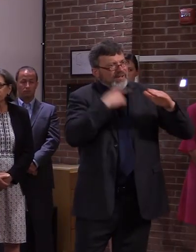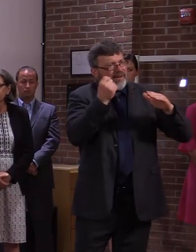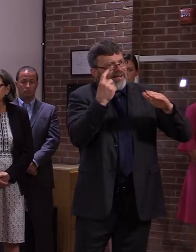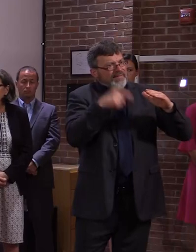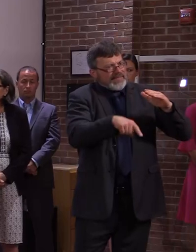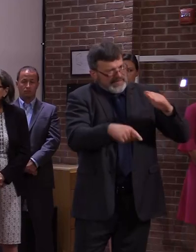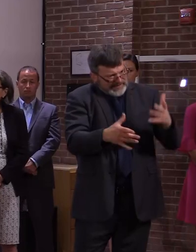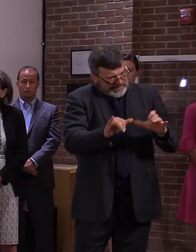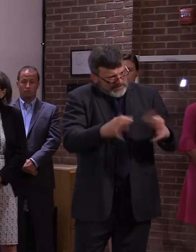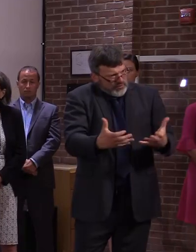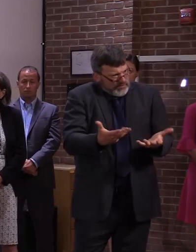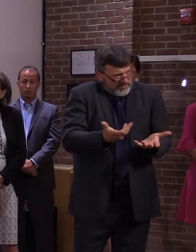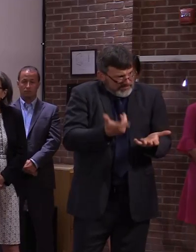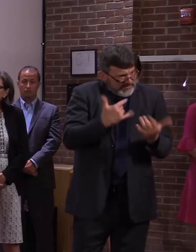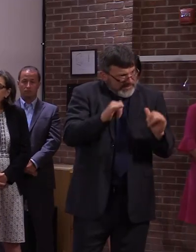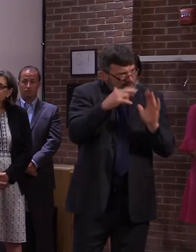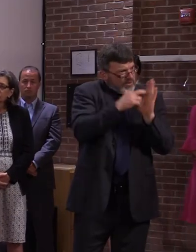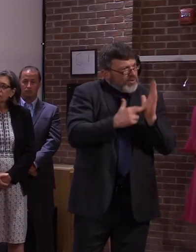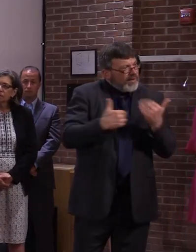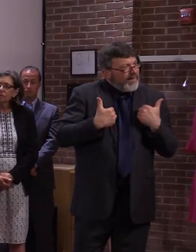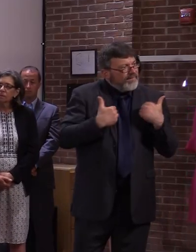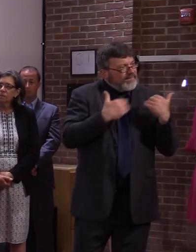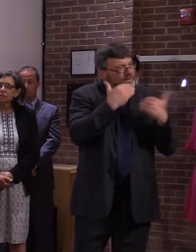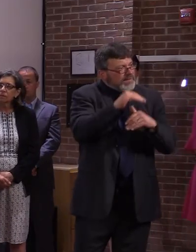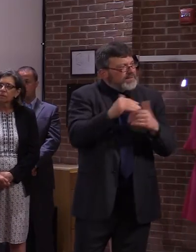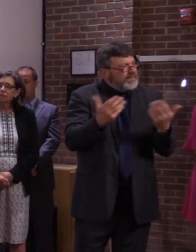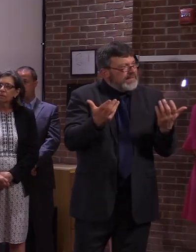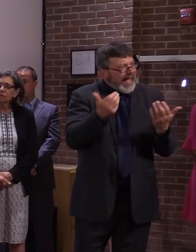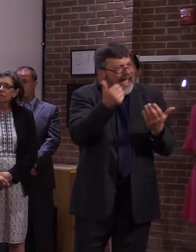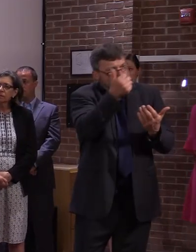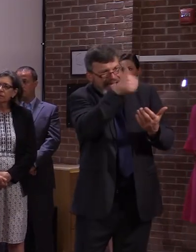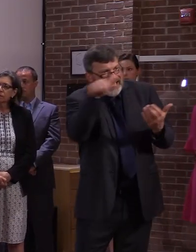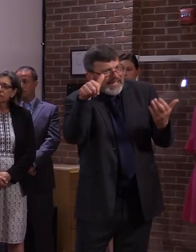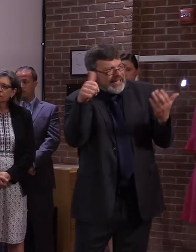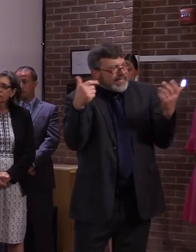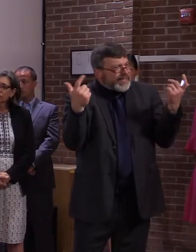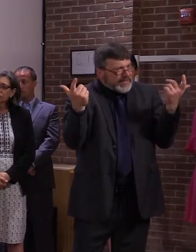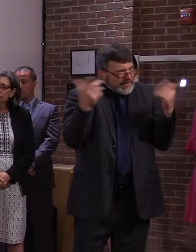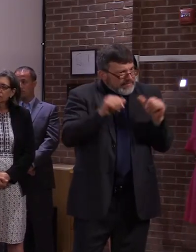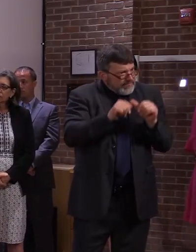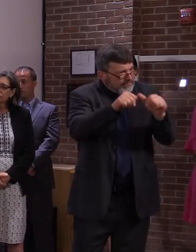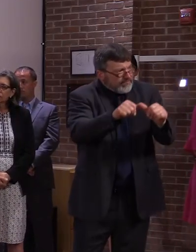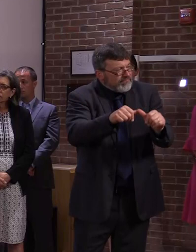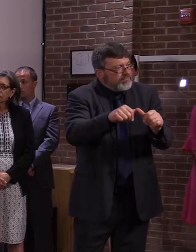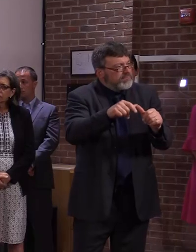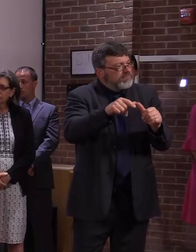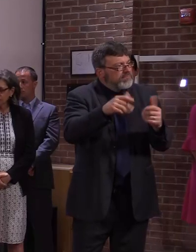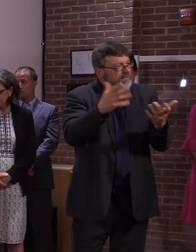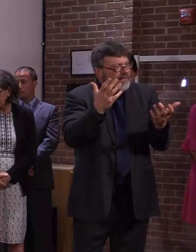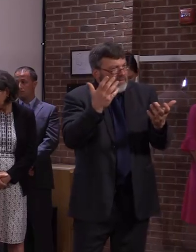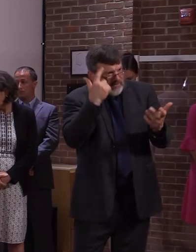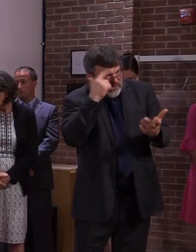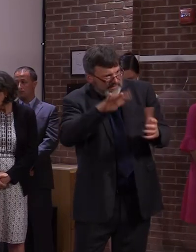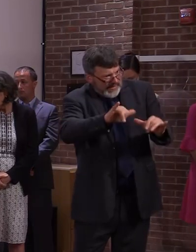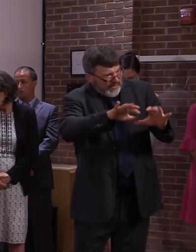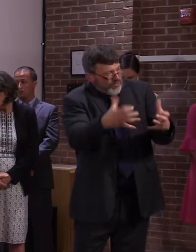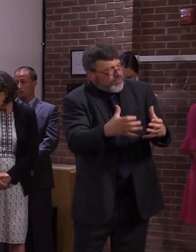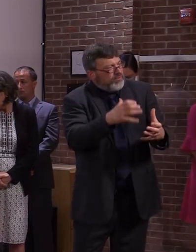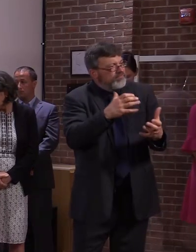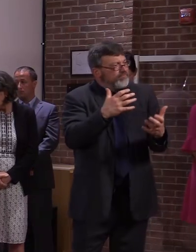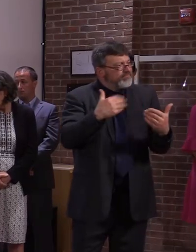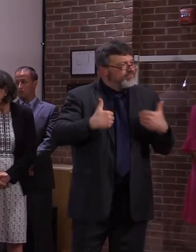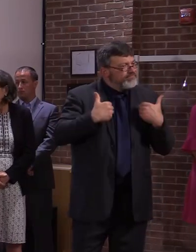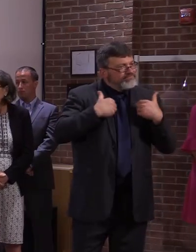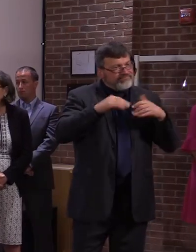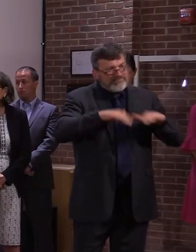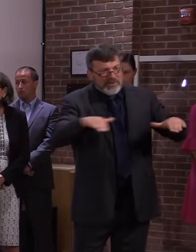any, are there any mask restrictions for them, or are there any mask recommendations that you would have for children specifically at this point?